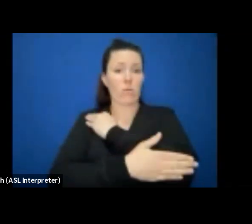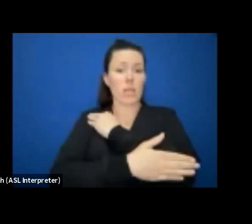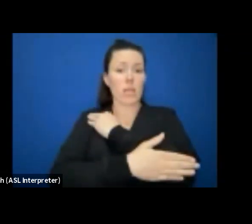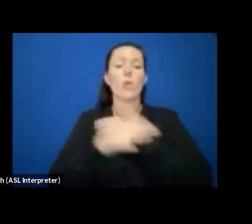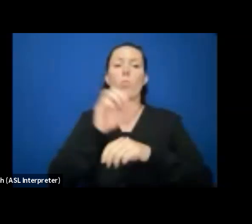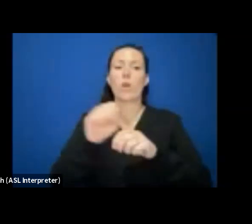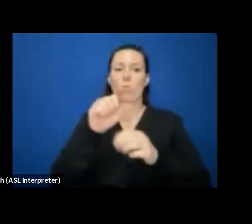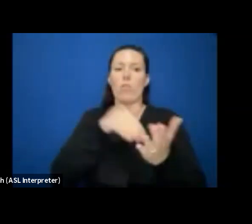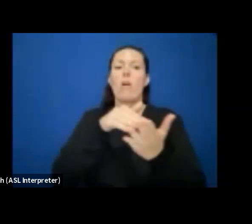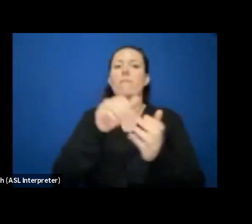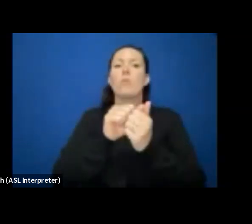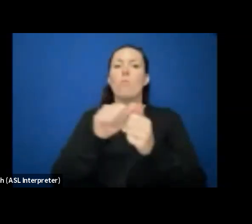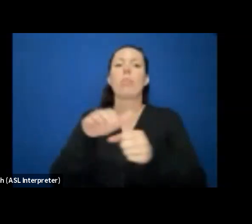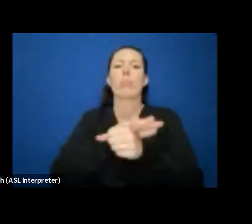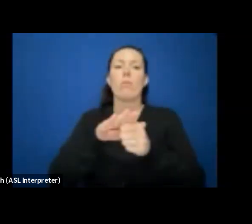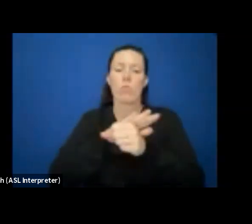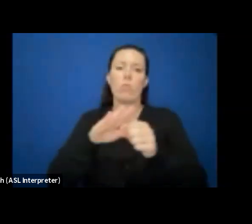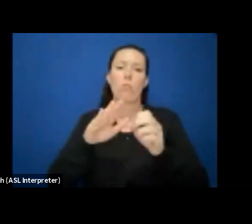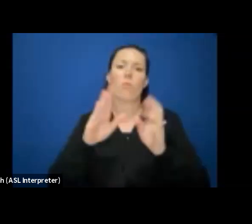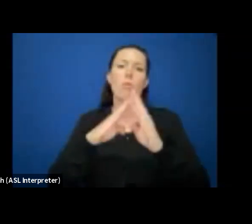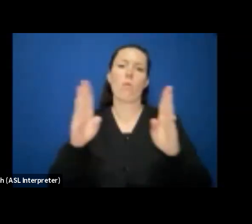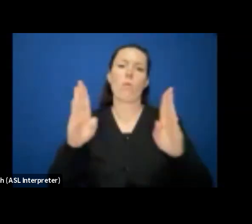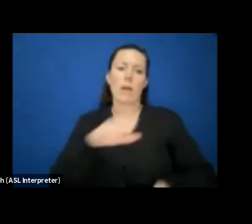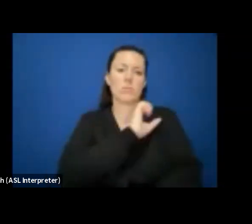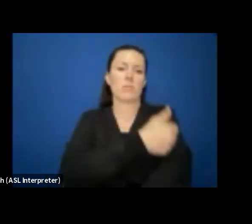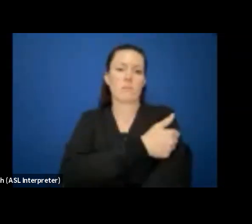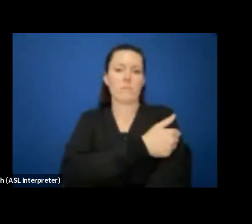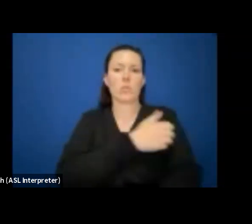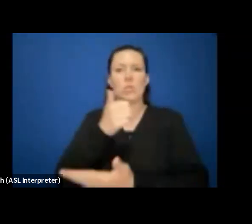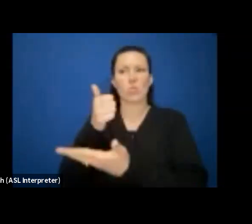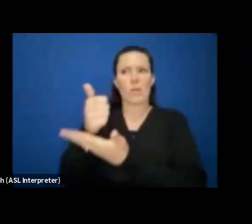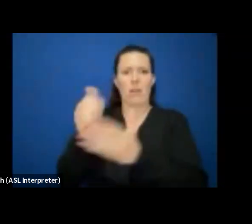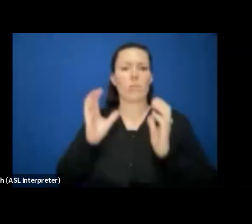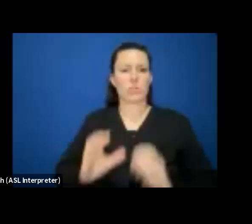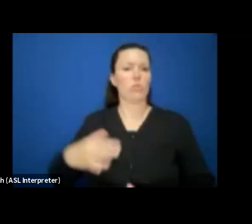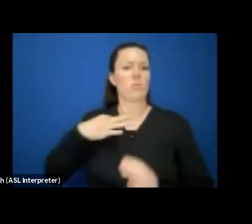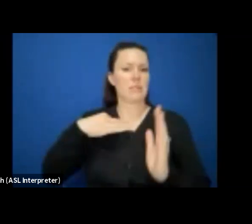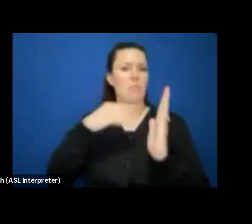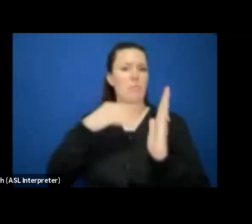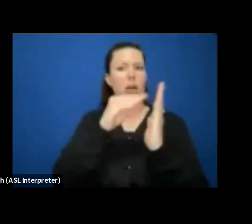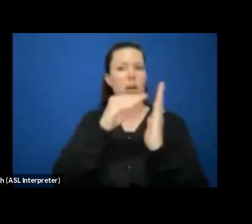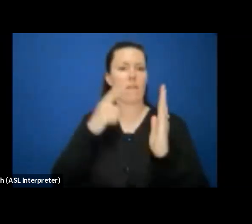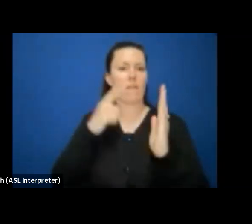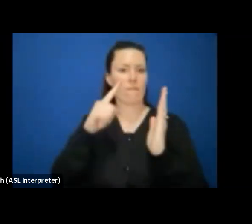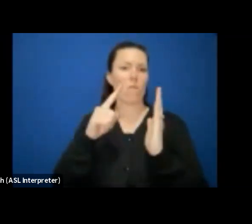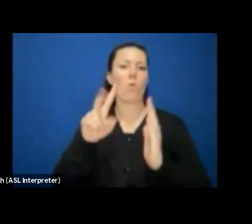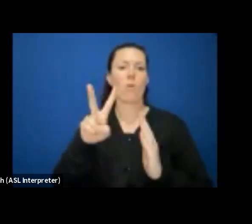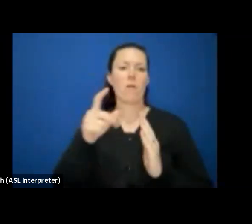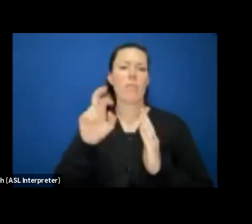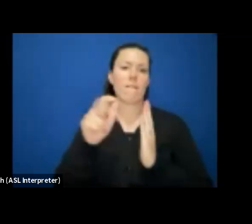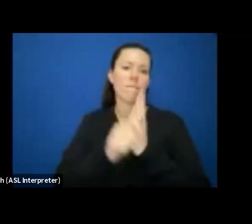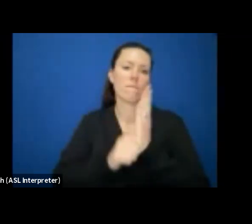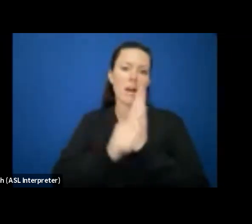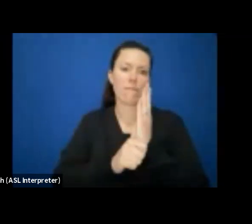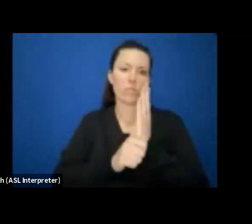local housing authority to help the consumers apply for vouchers. In Maury County,